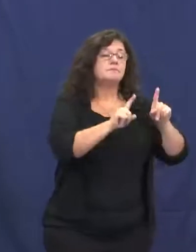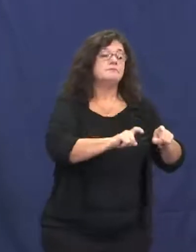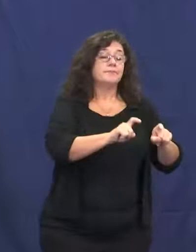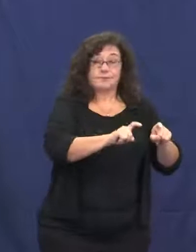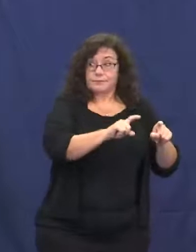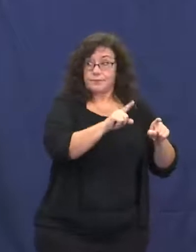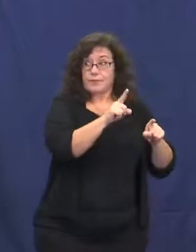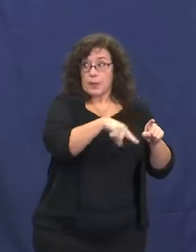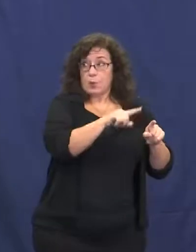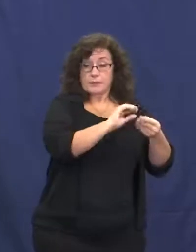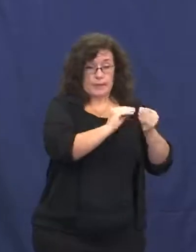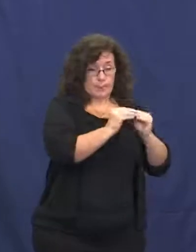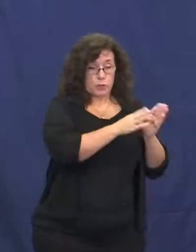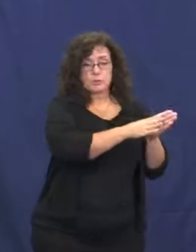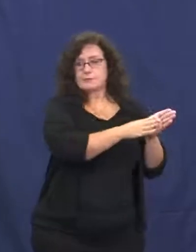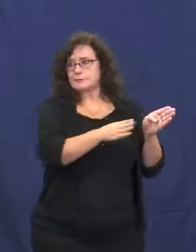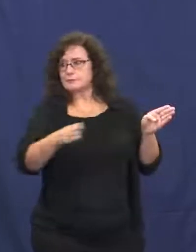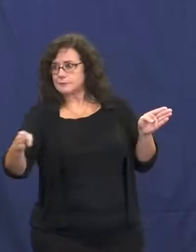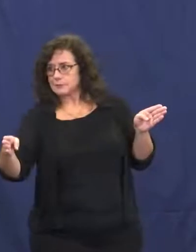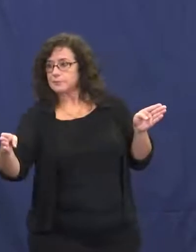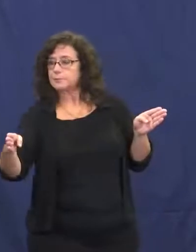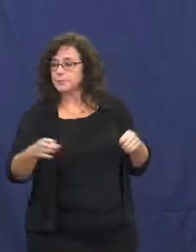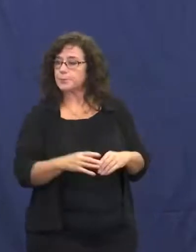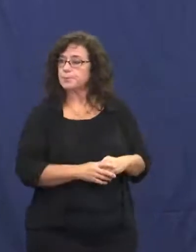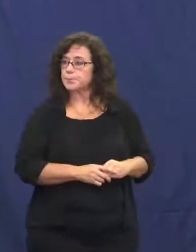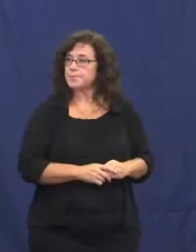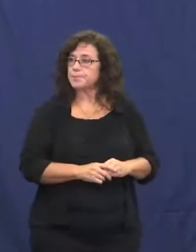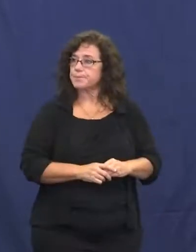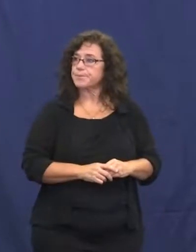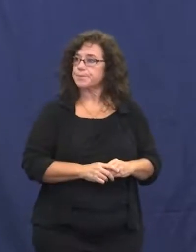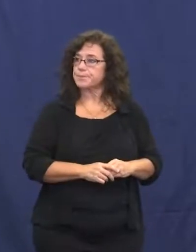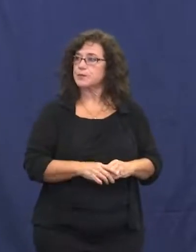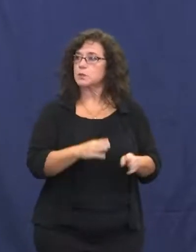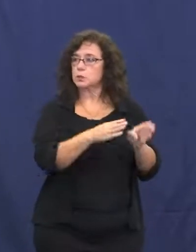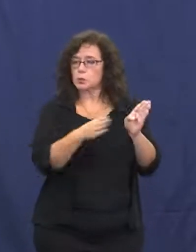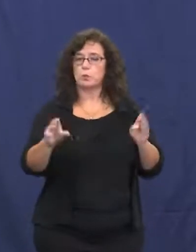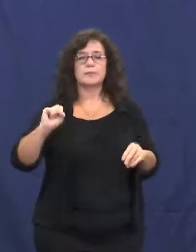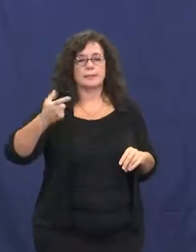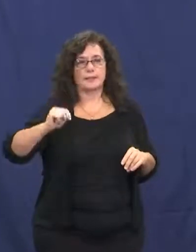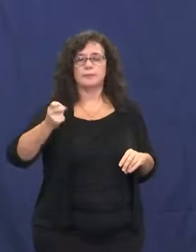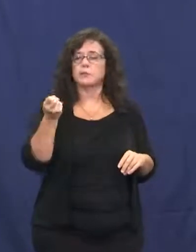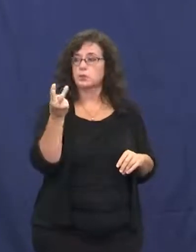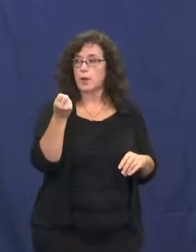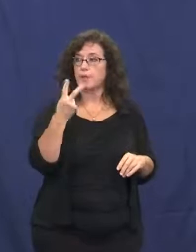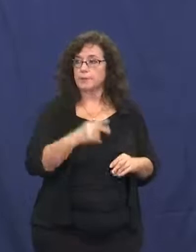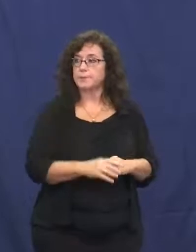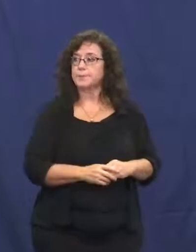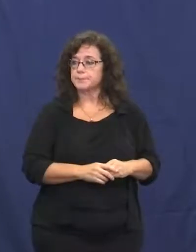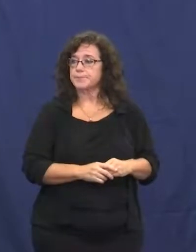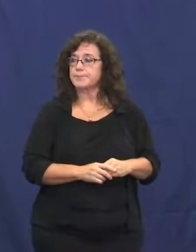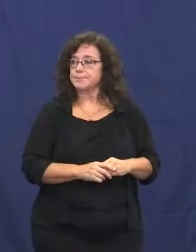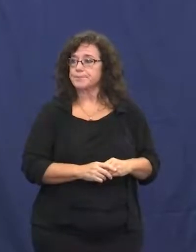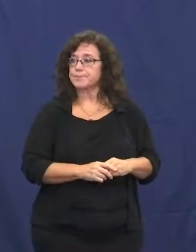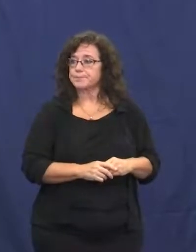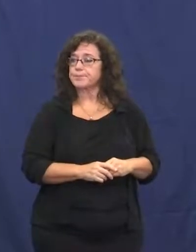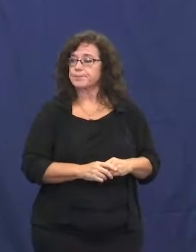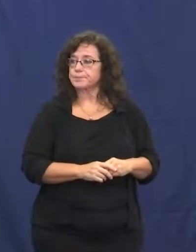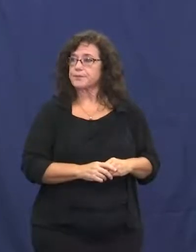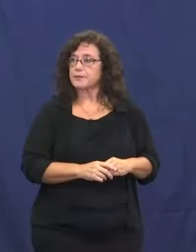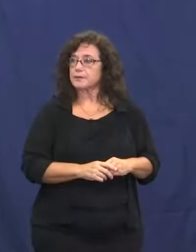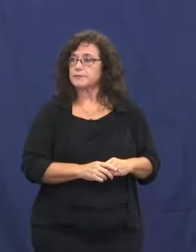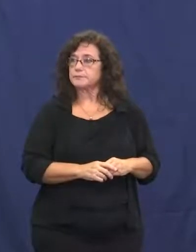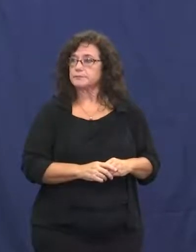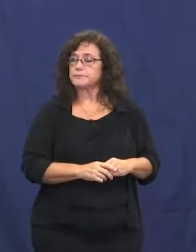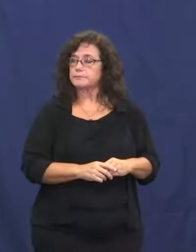counties. And you can see that we have a sustained decrease in case rate among all communities, all zip codes.